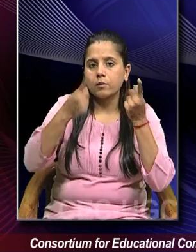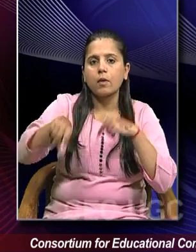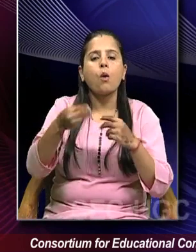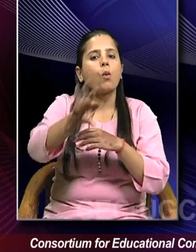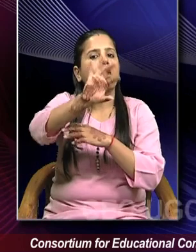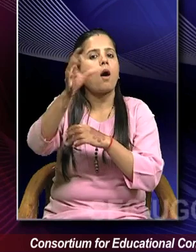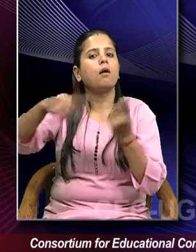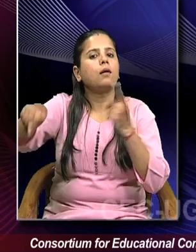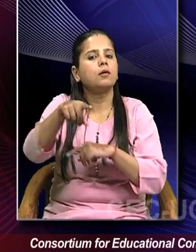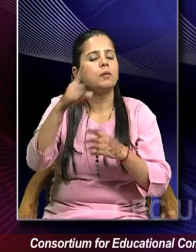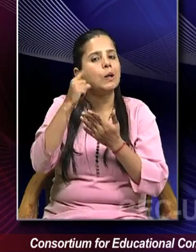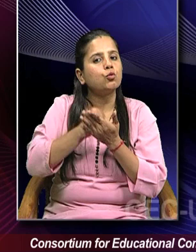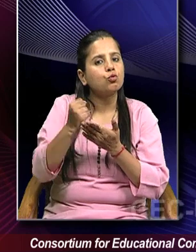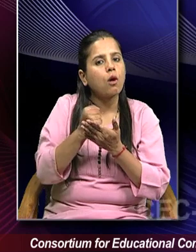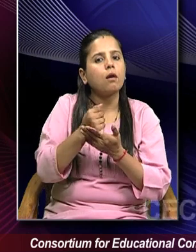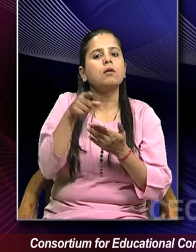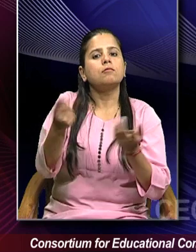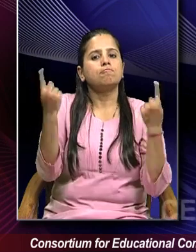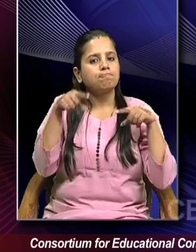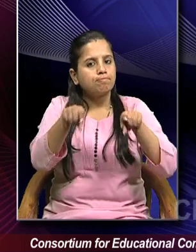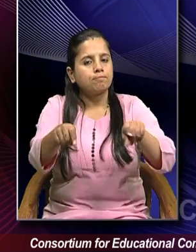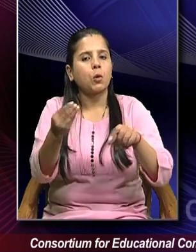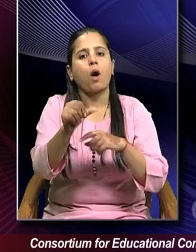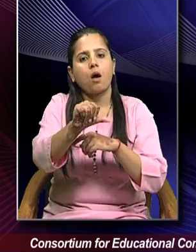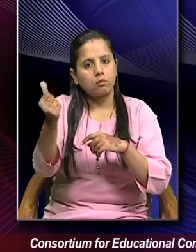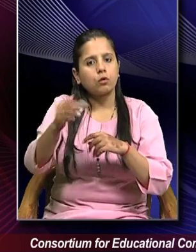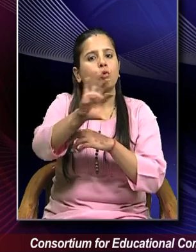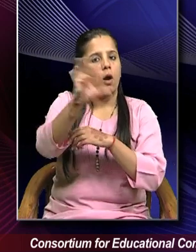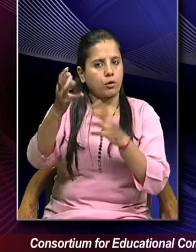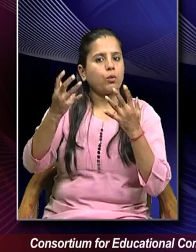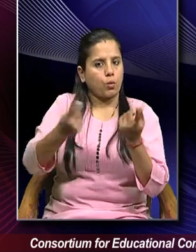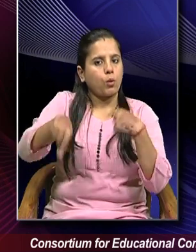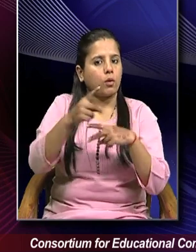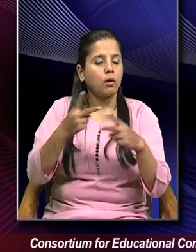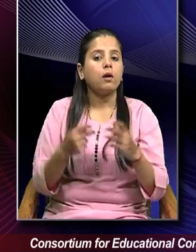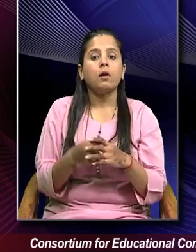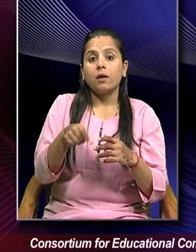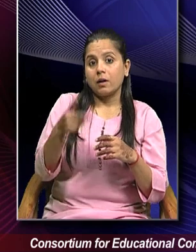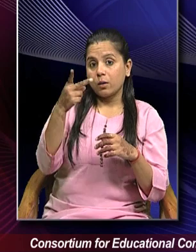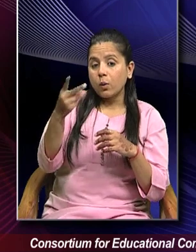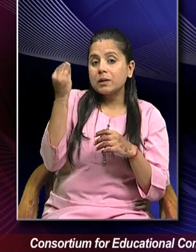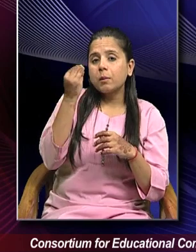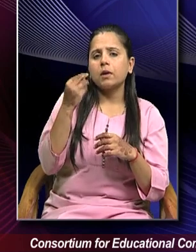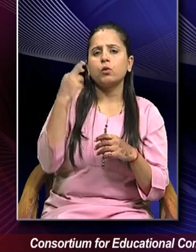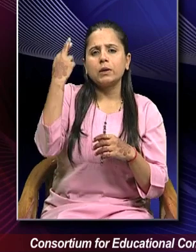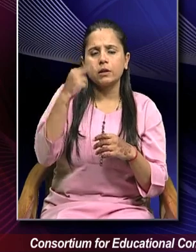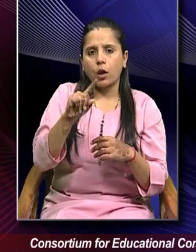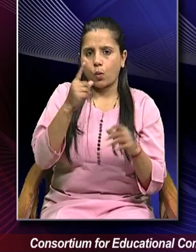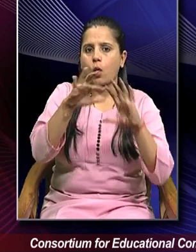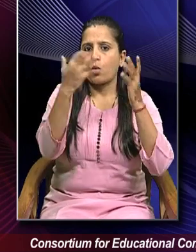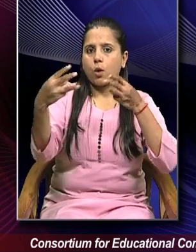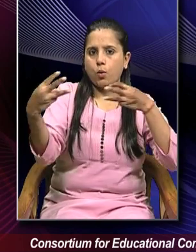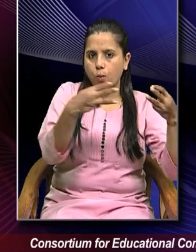country was trying to align with some other country. So that was one of the causes of the First World War.